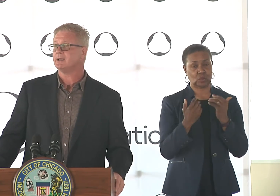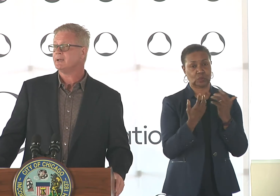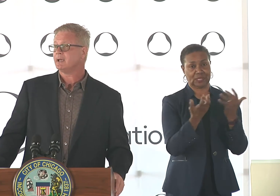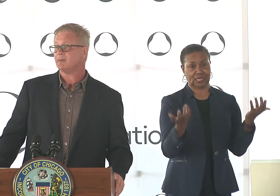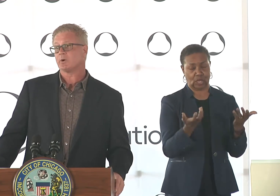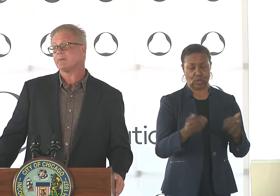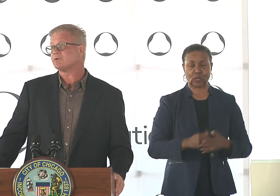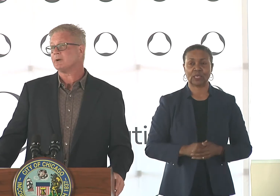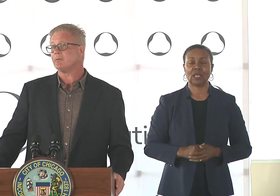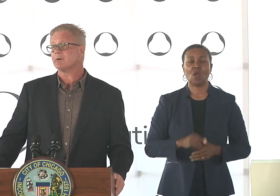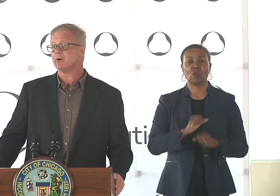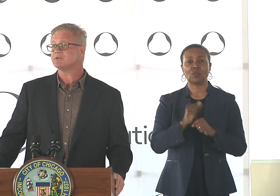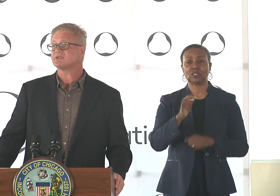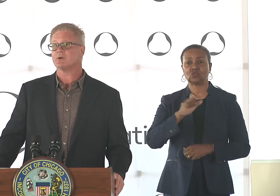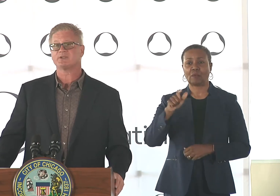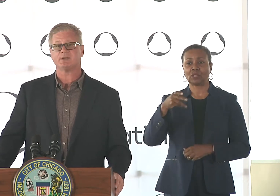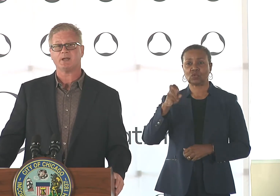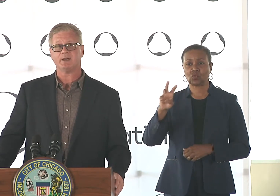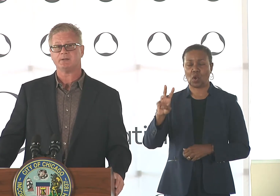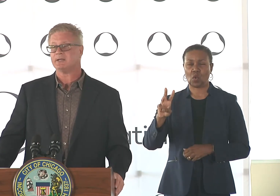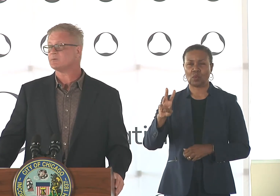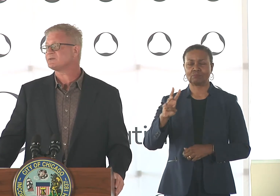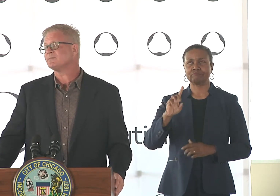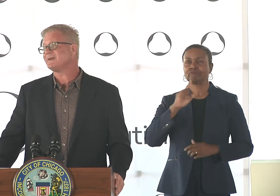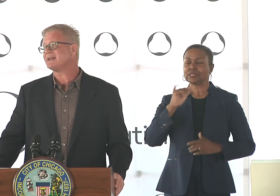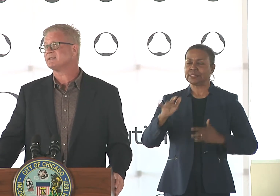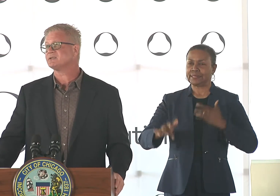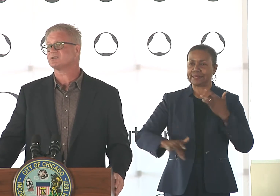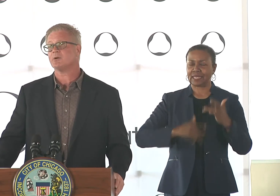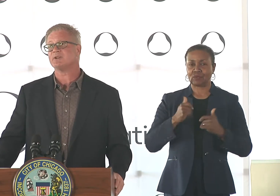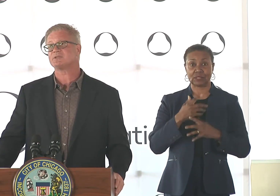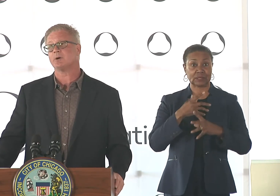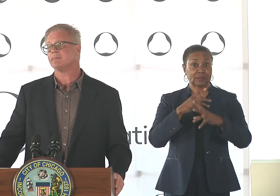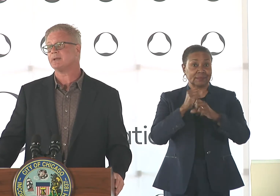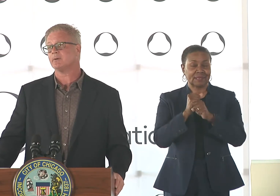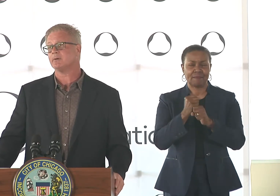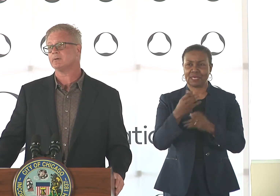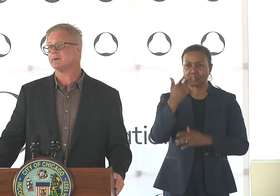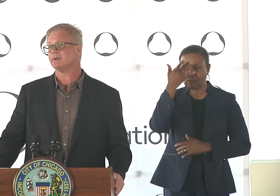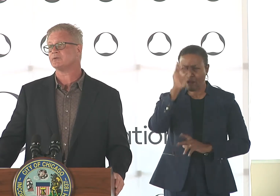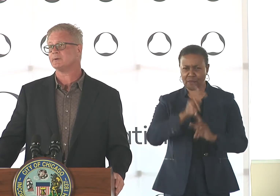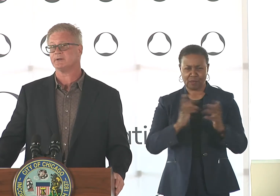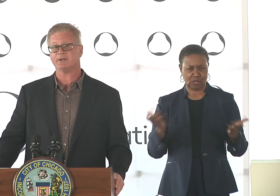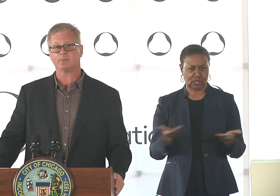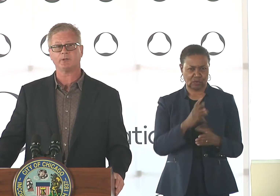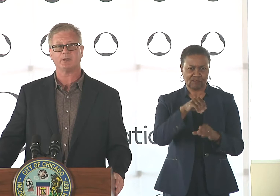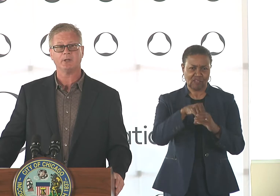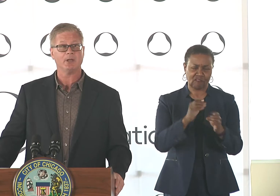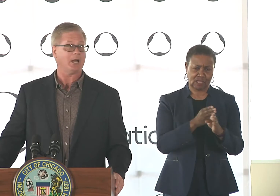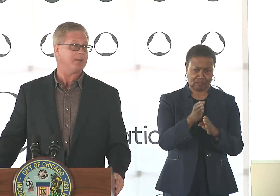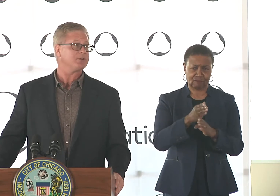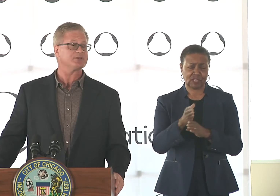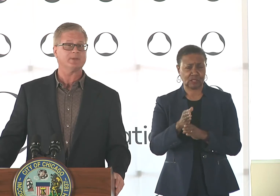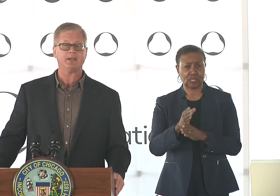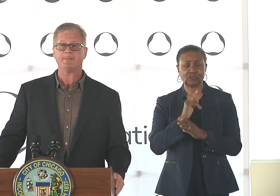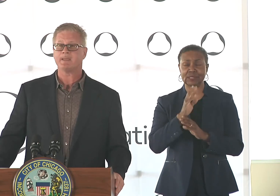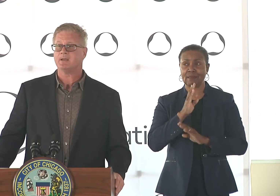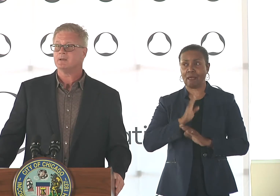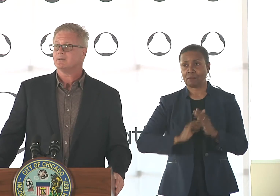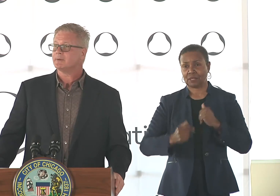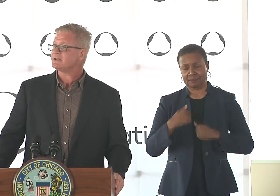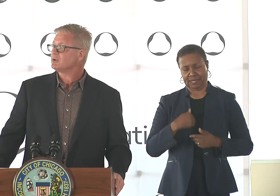here, and working with Trammell Crow. It was just so exciting. And what's fascinating is just so many smart people that are in this field, and it's really humbling to